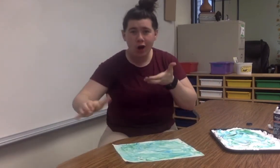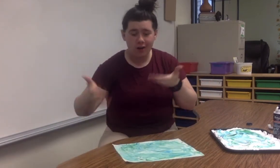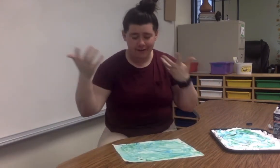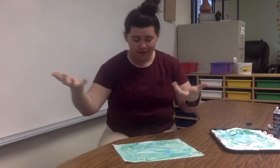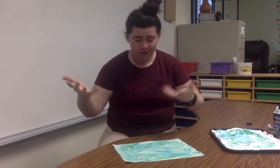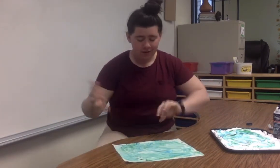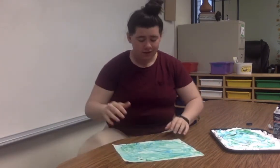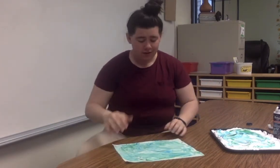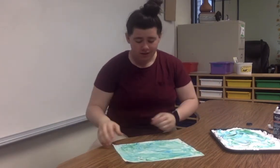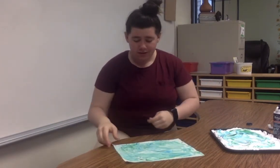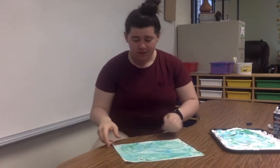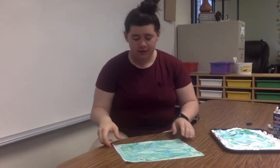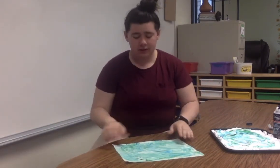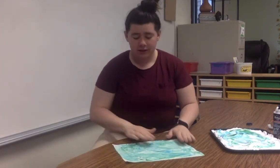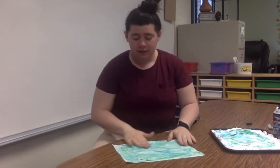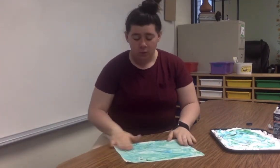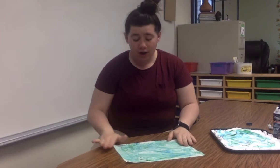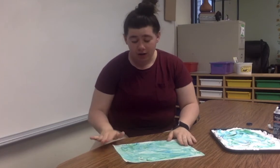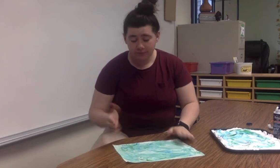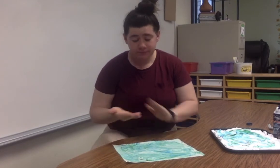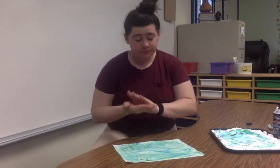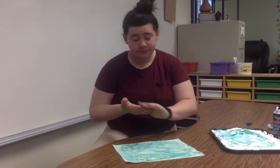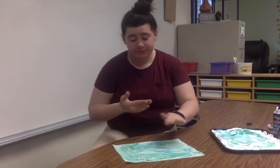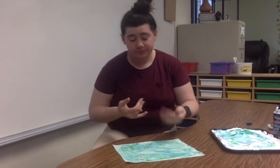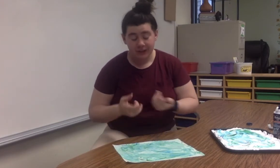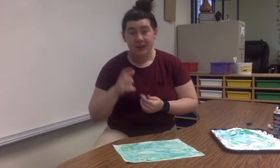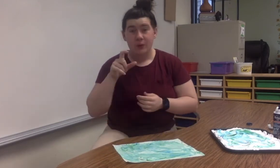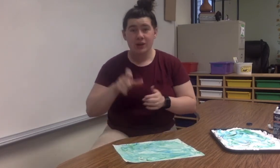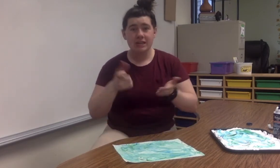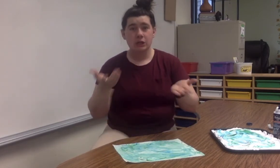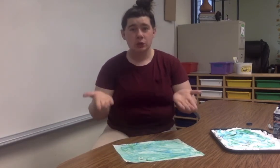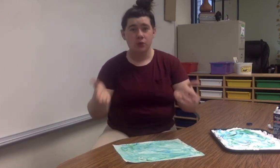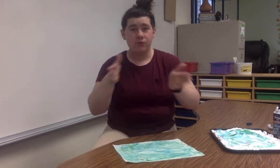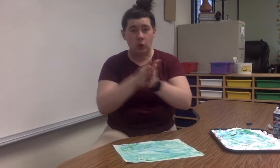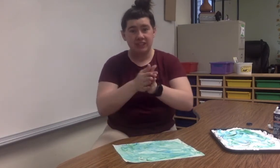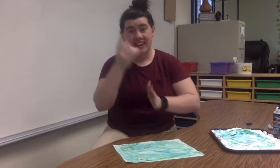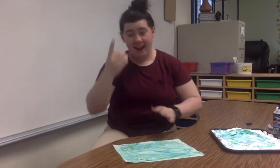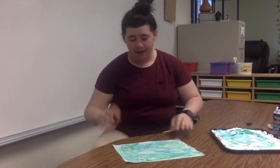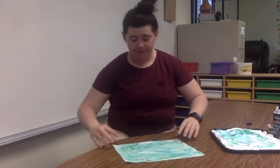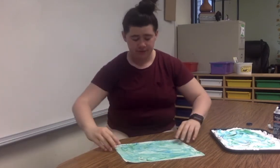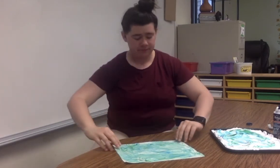card? Well, we need to fold it in half.